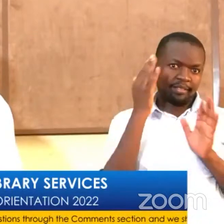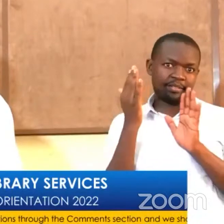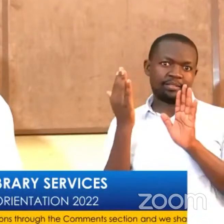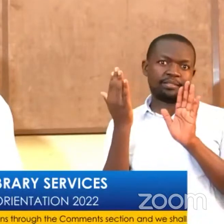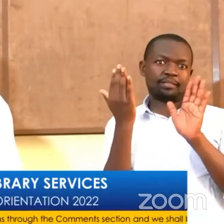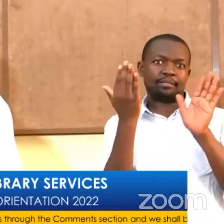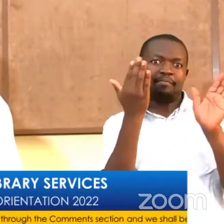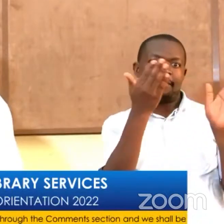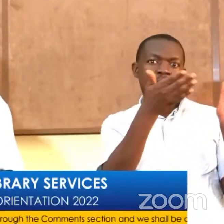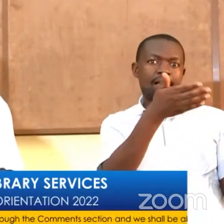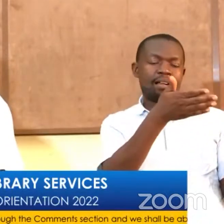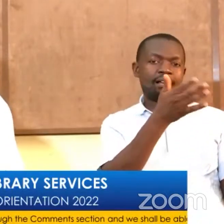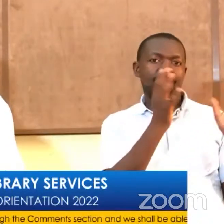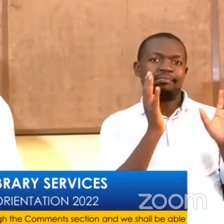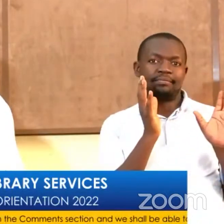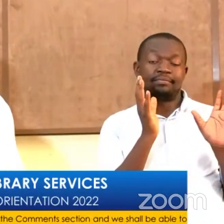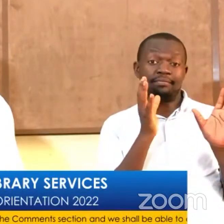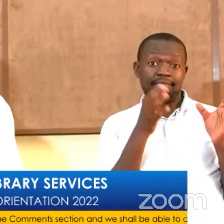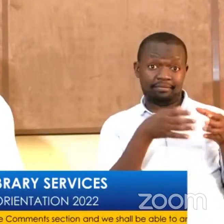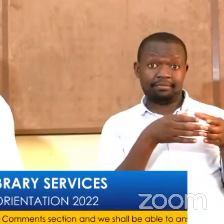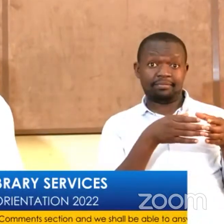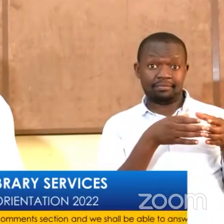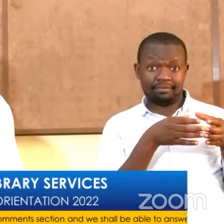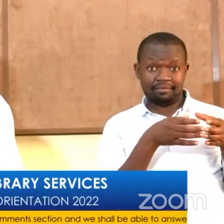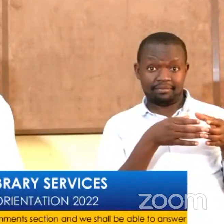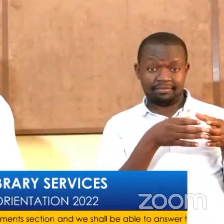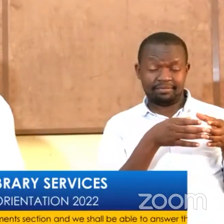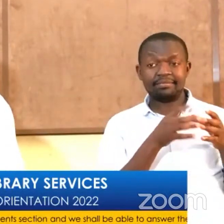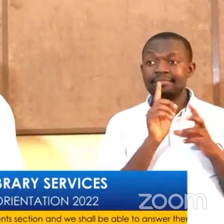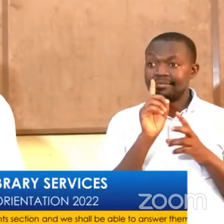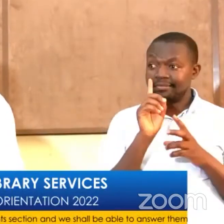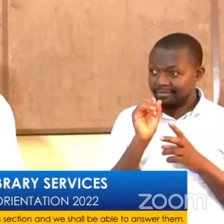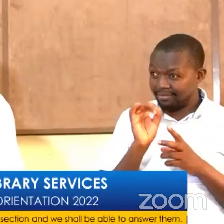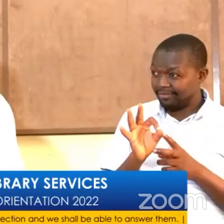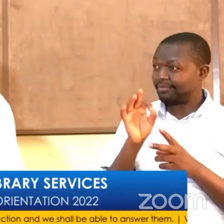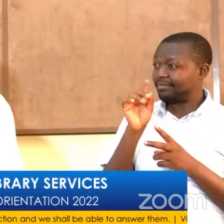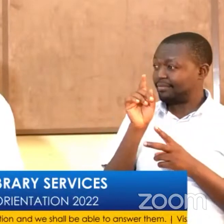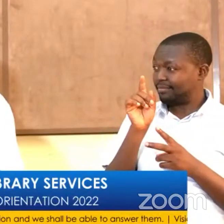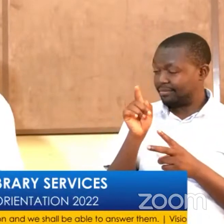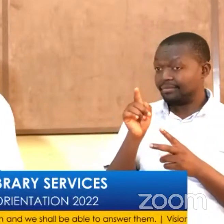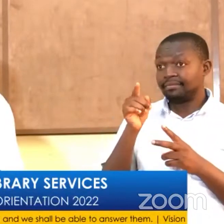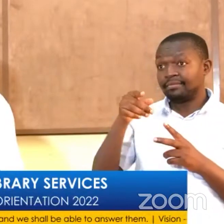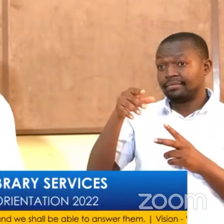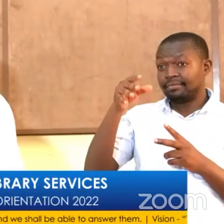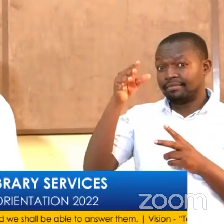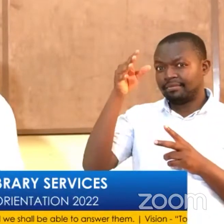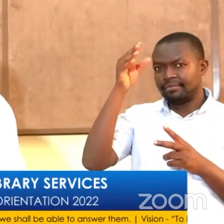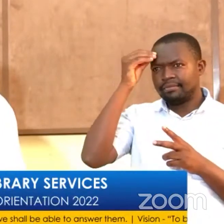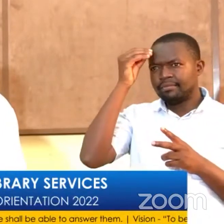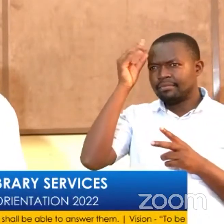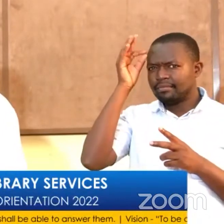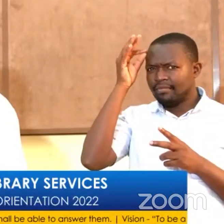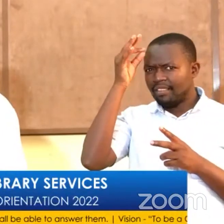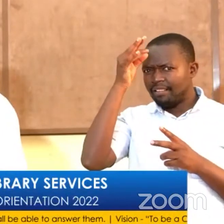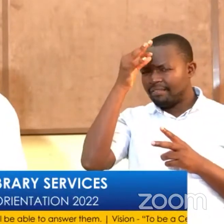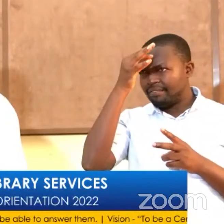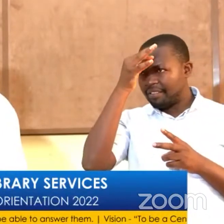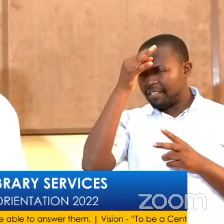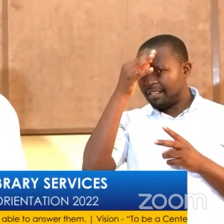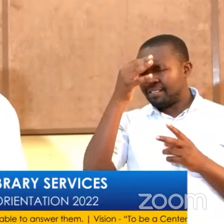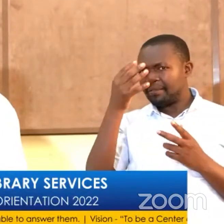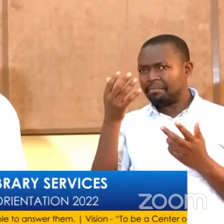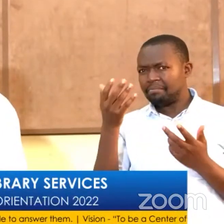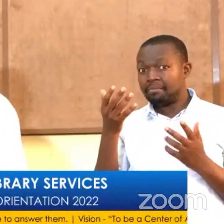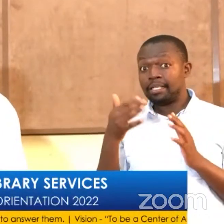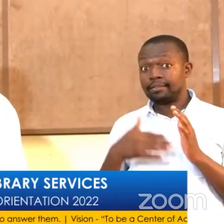those students of Faculty of Education. If you are a student under Faculty